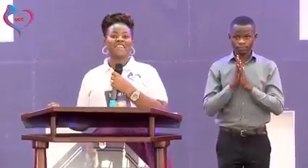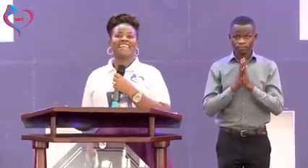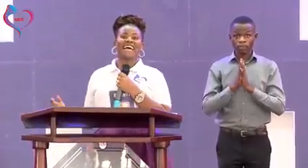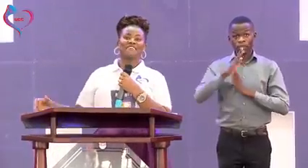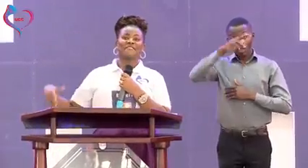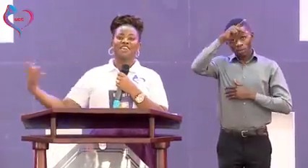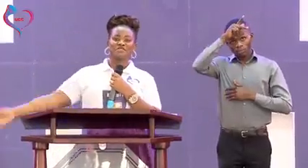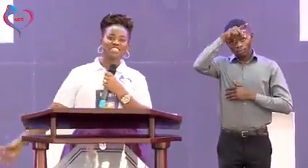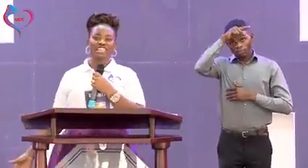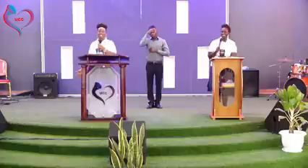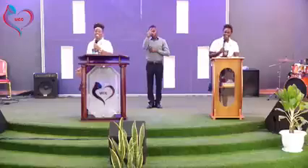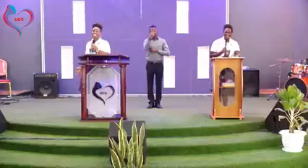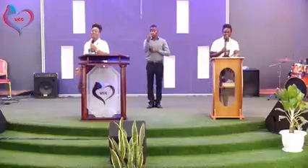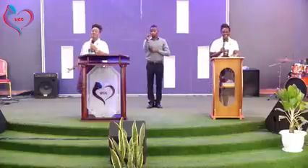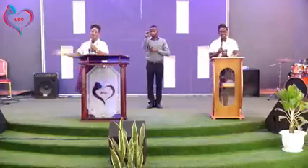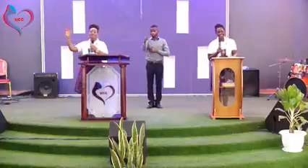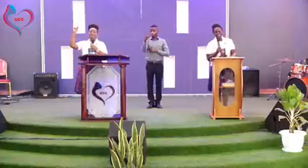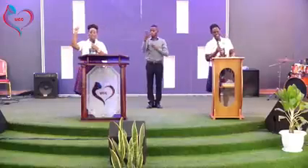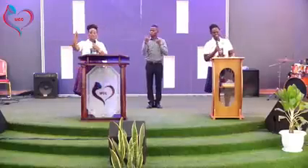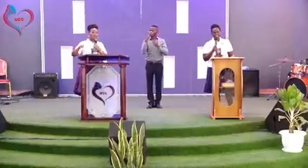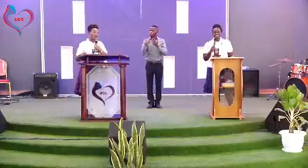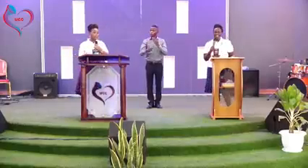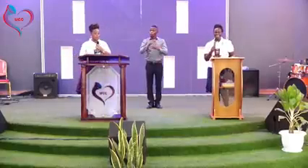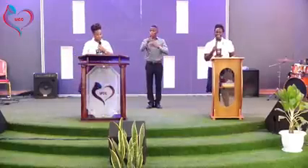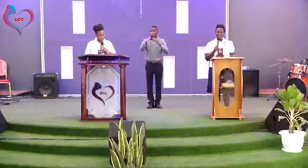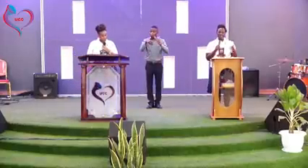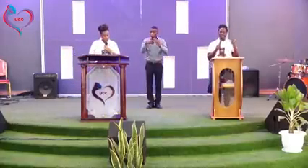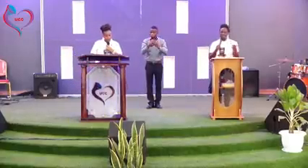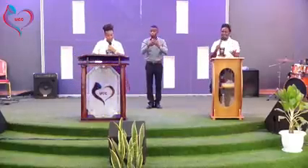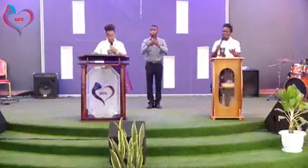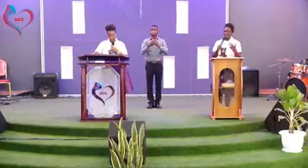riches. Honor, life, and riches is the reward of those who are humble.